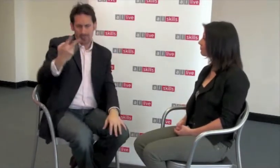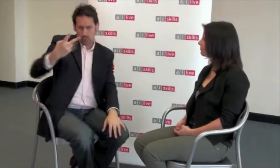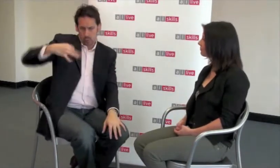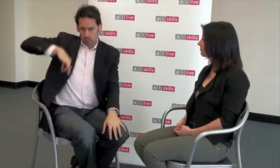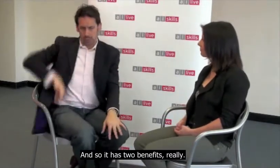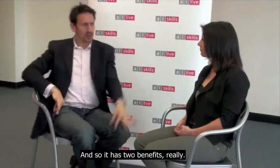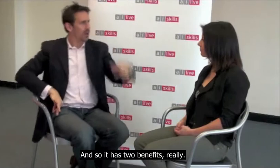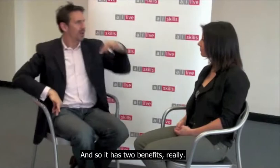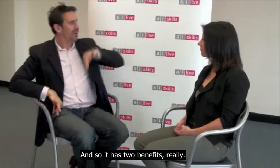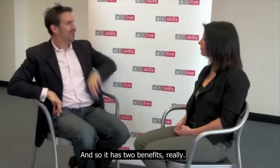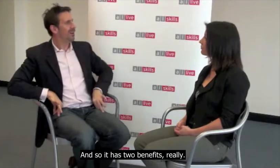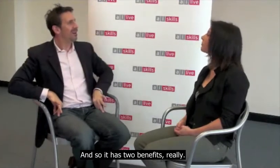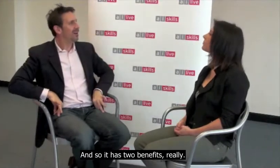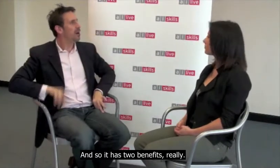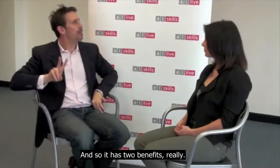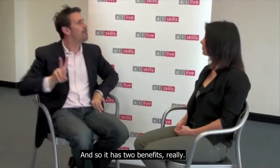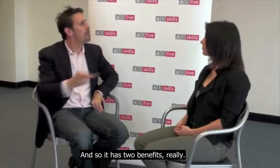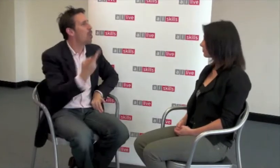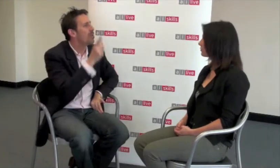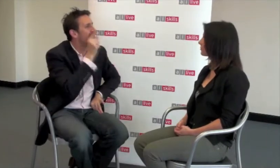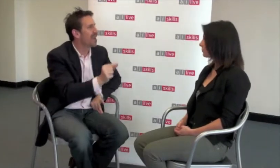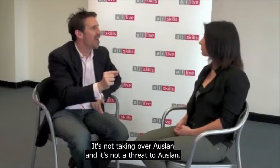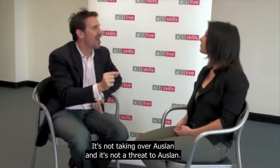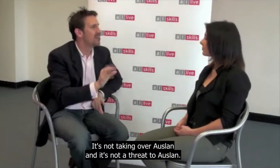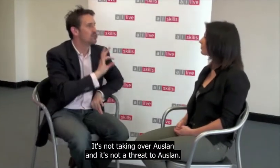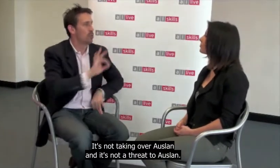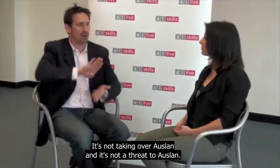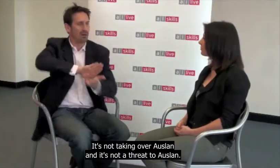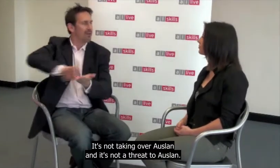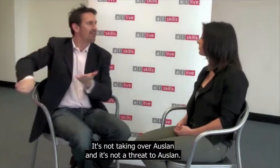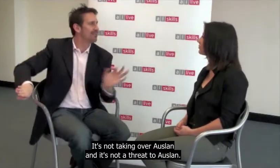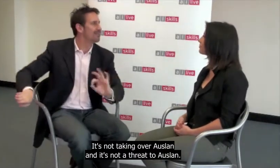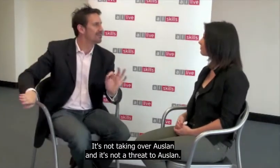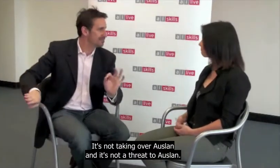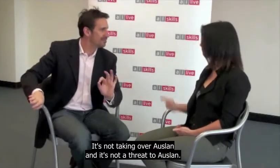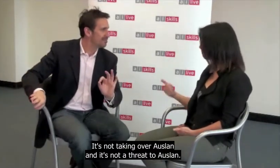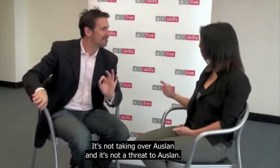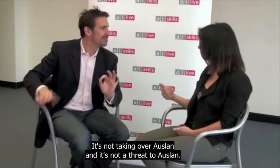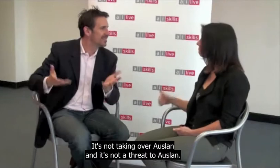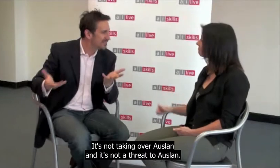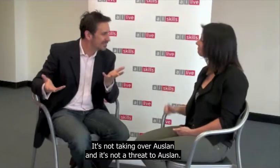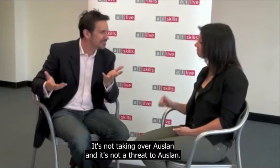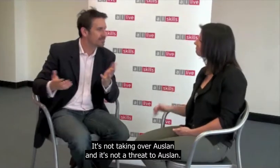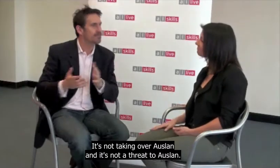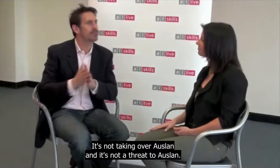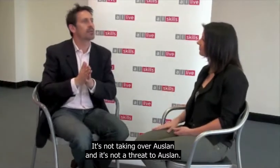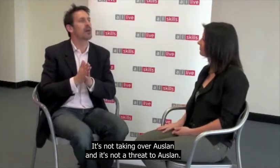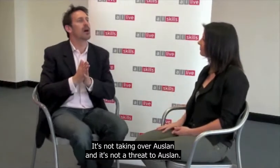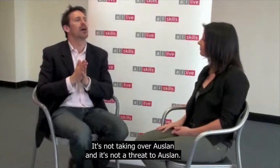And so it has two benefits, really. It's not taking over Auslan and it's not a threat to